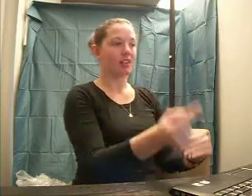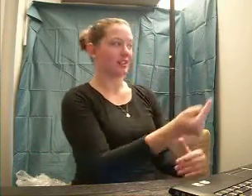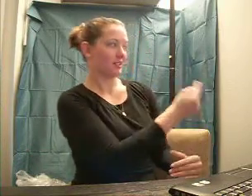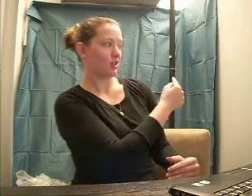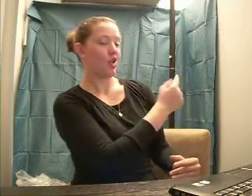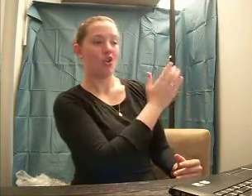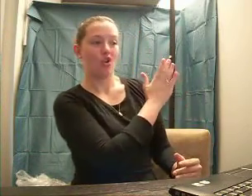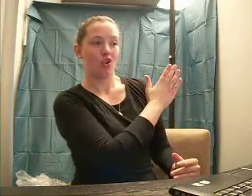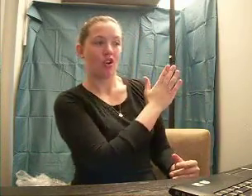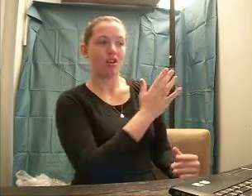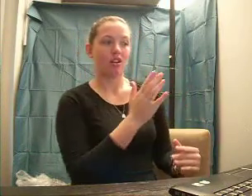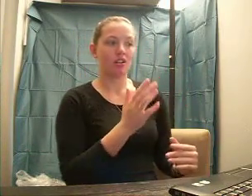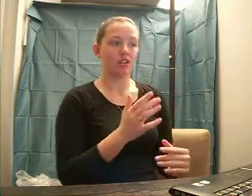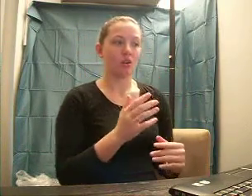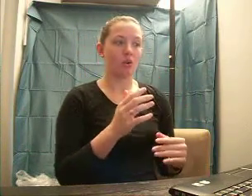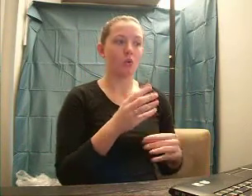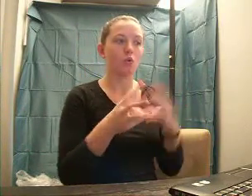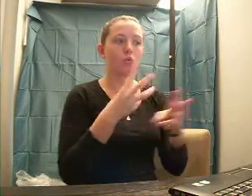real time.